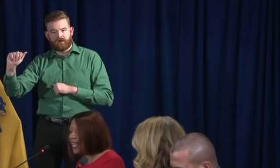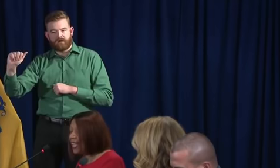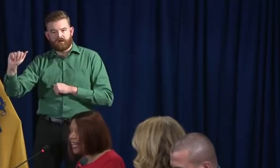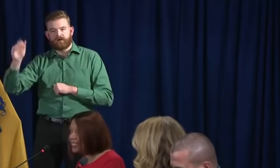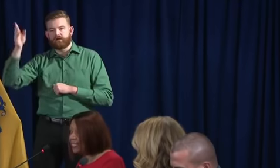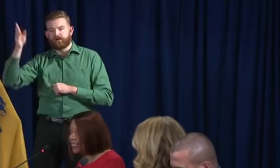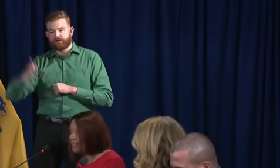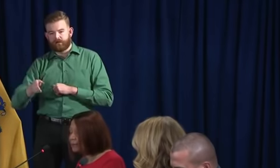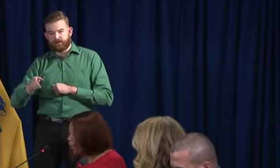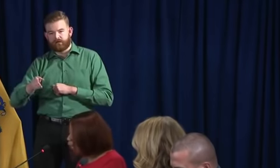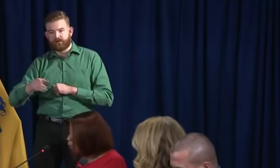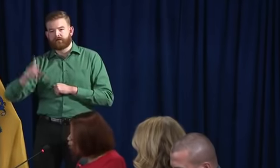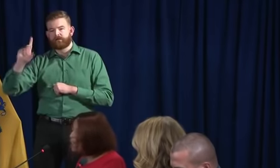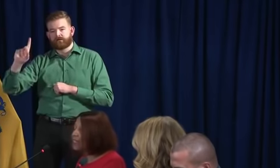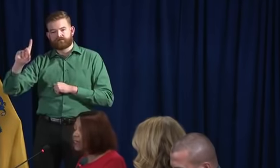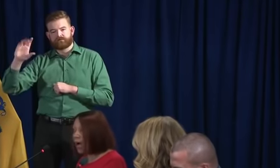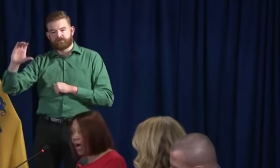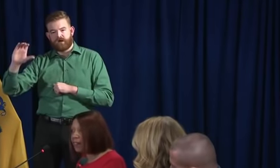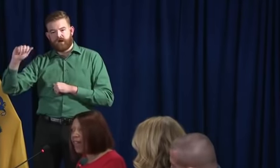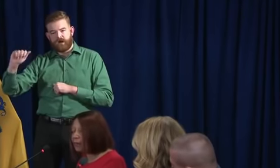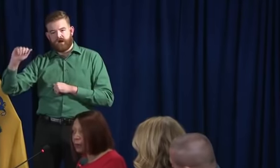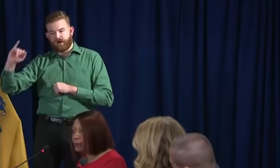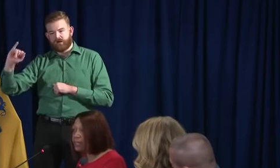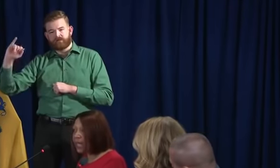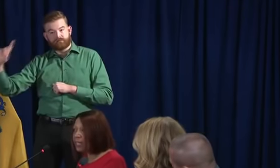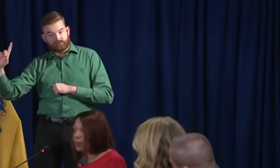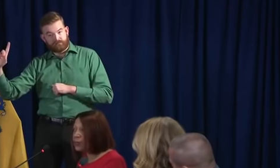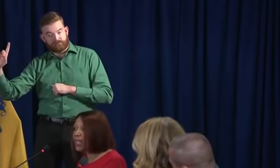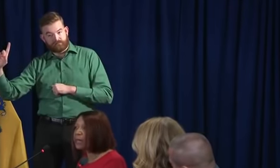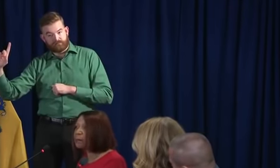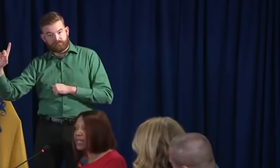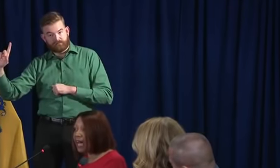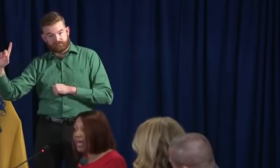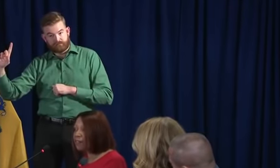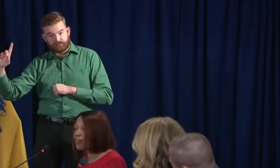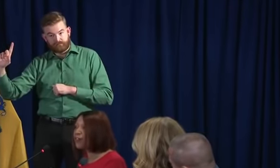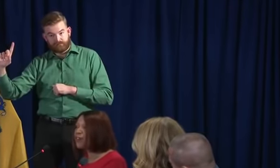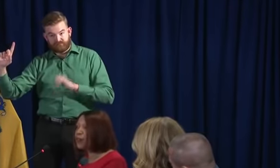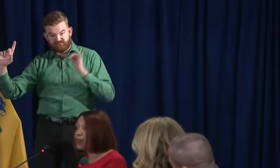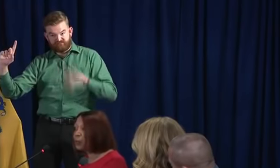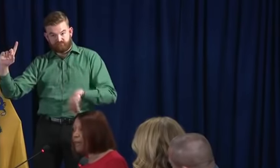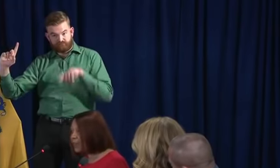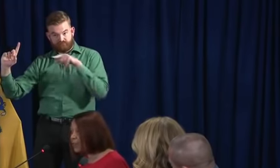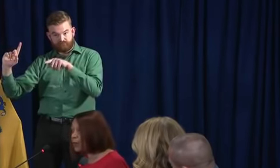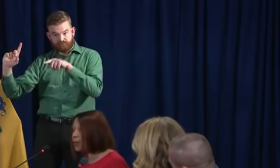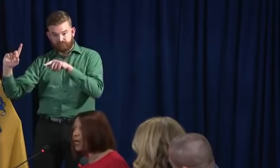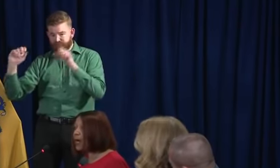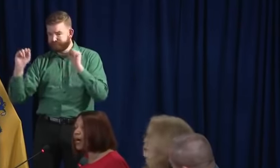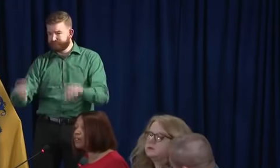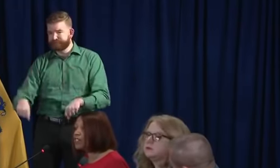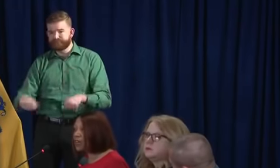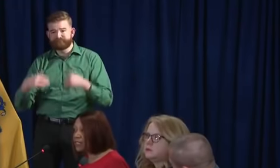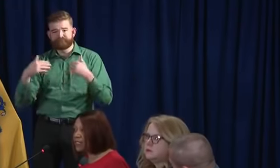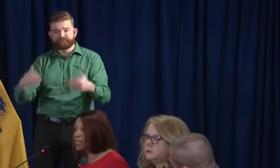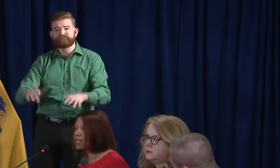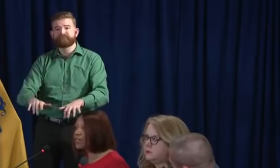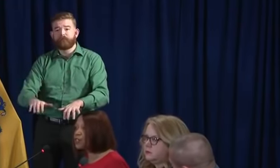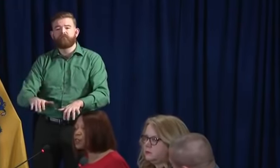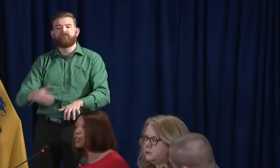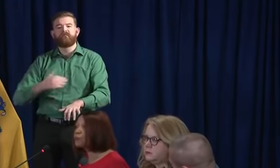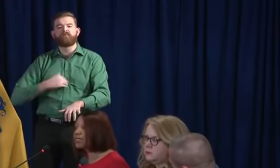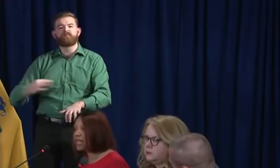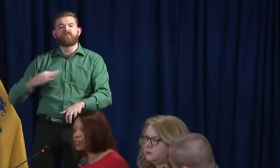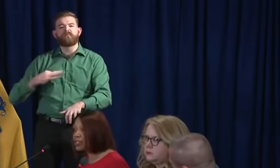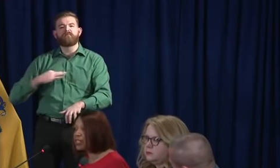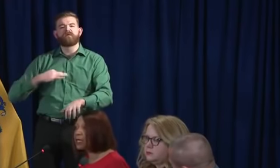NJ.gov/DCA/DC AID. Right on that website, you can apply for the full menu of services that